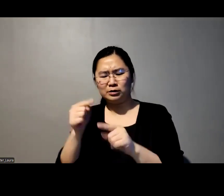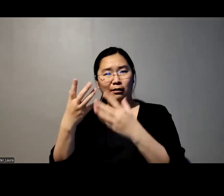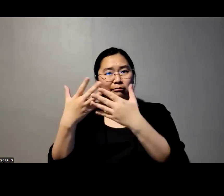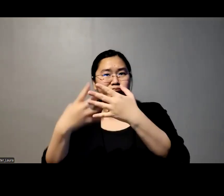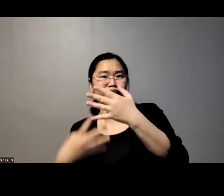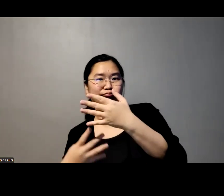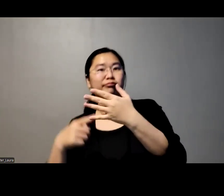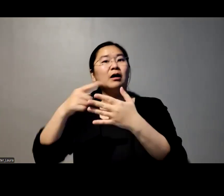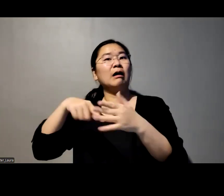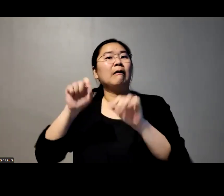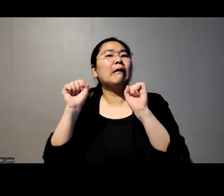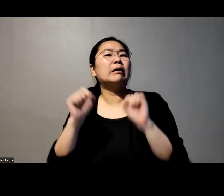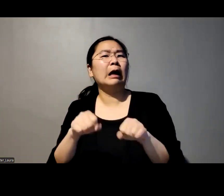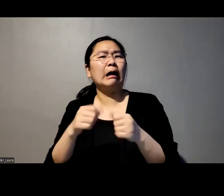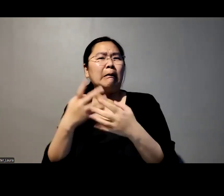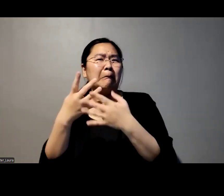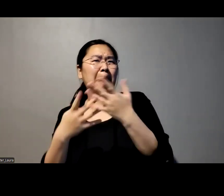Samuel, can you unmute?